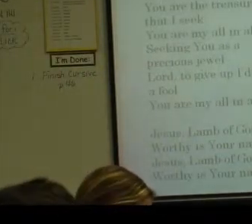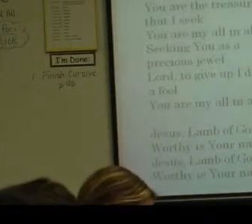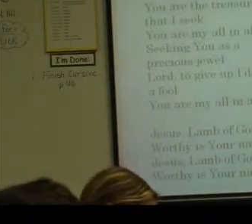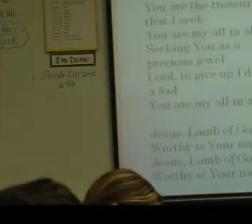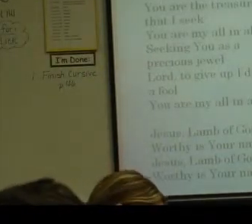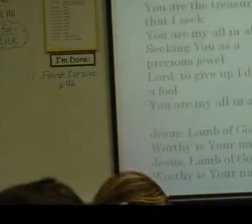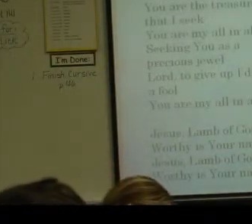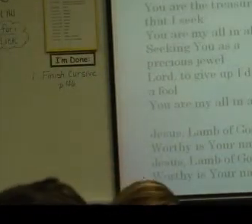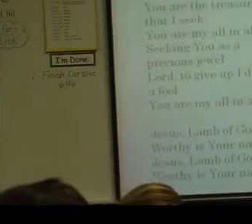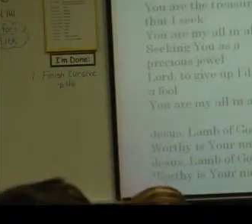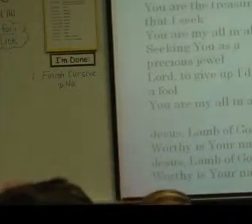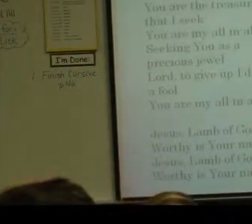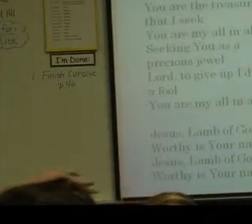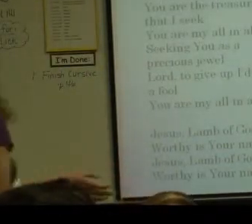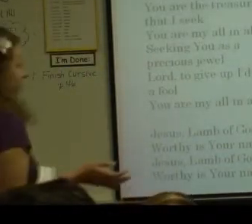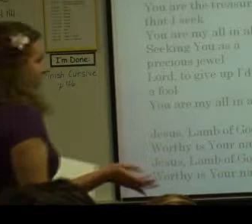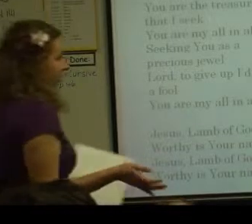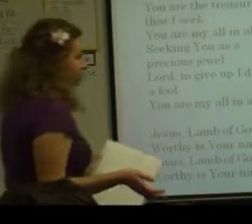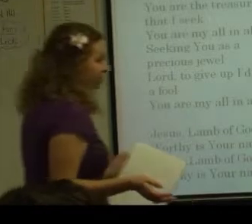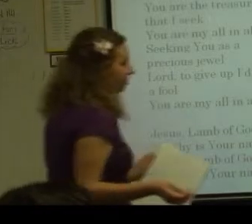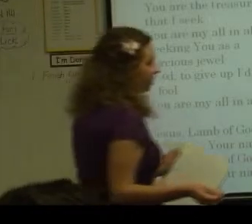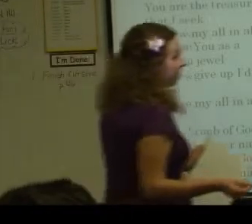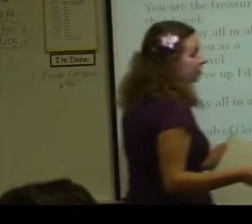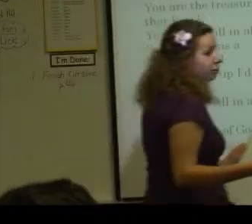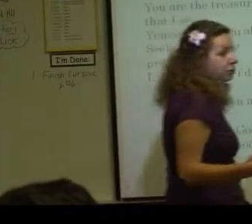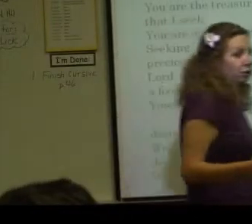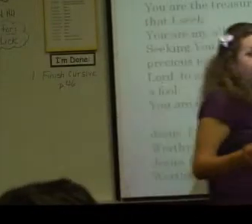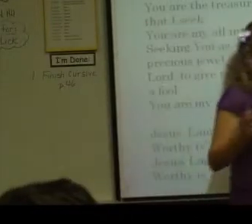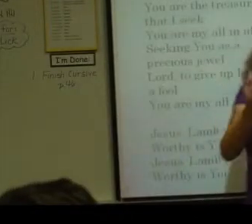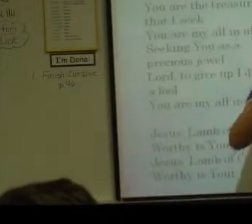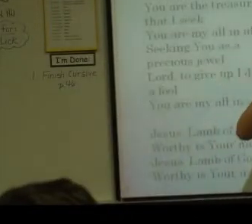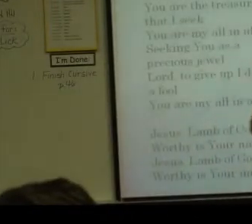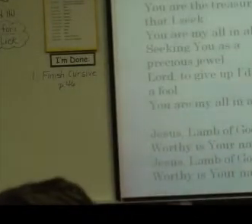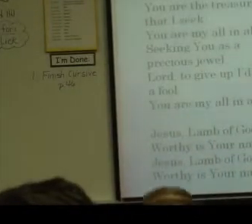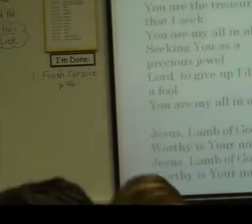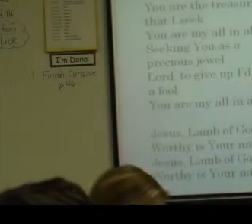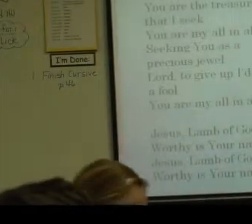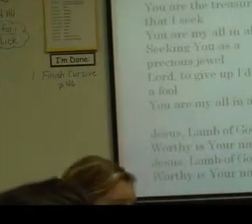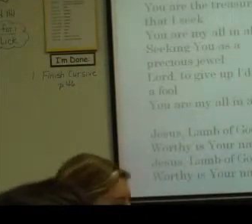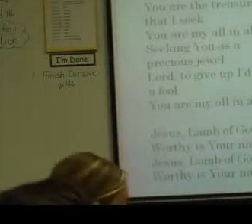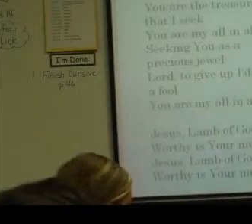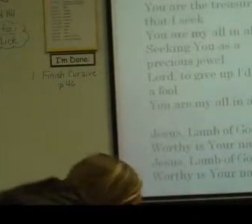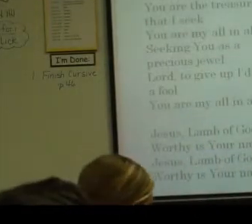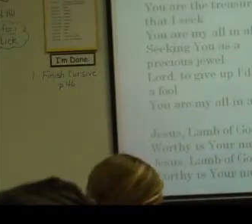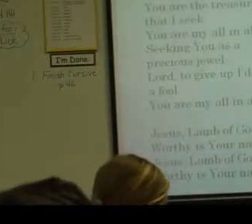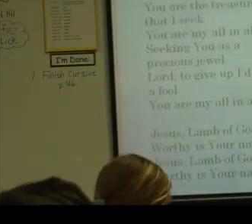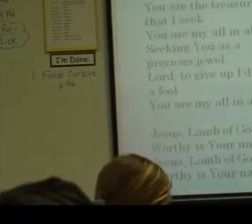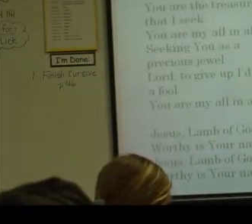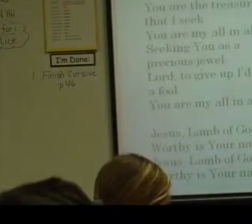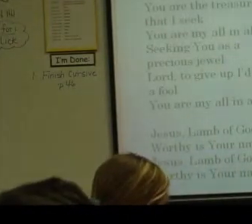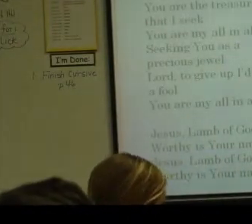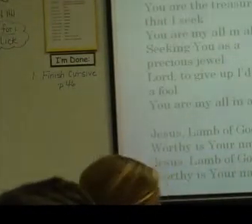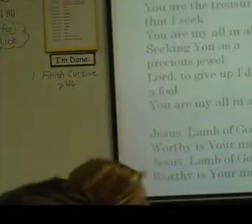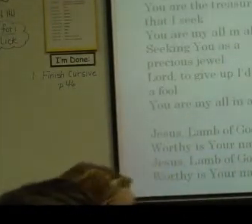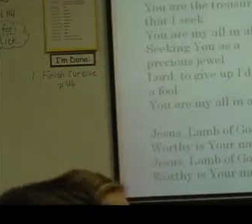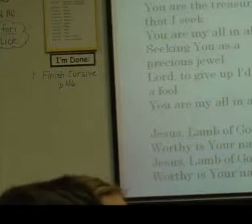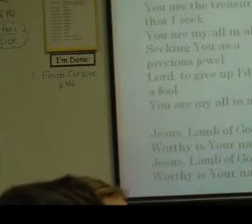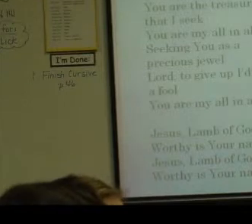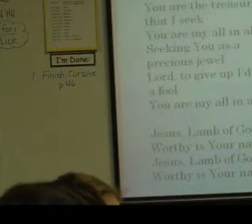going to have your own individual translation for it. So if yours is the same as somebody else, it's awesome. If not,